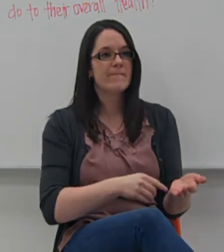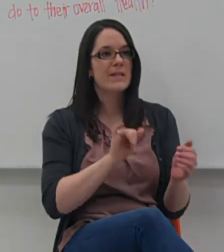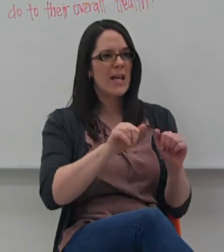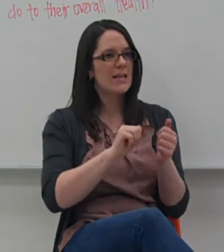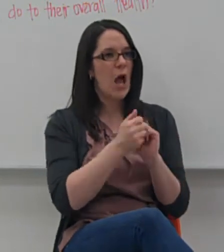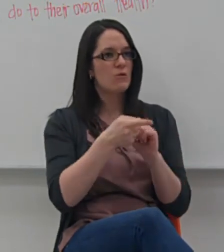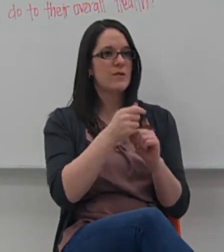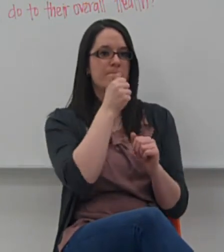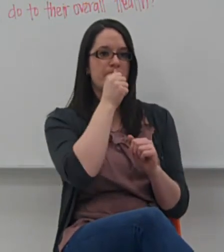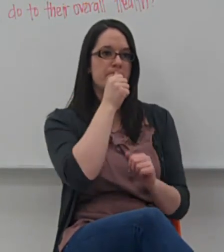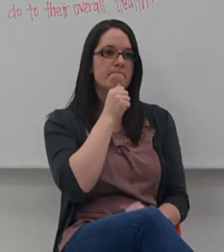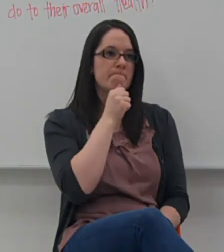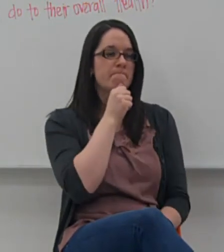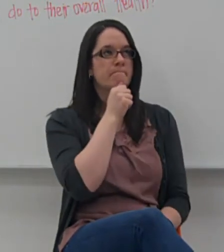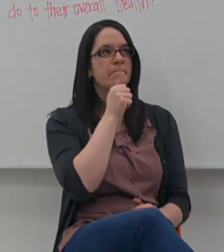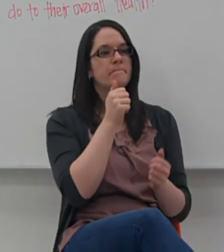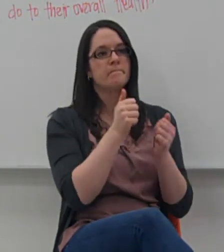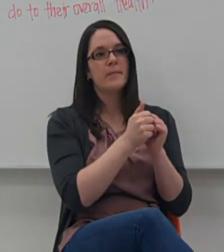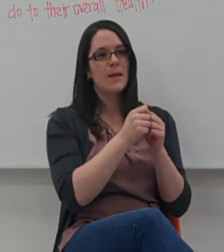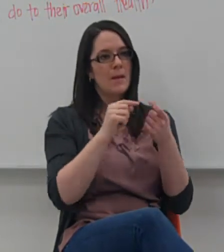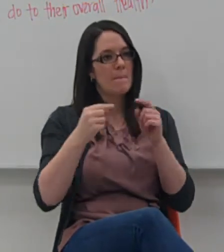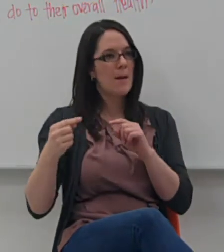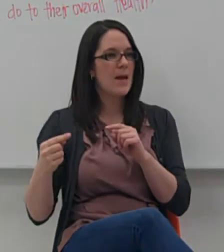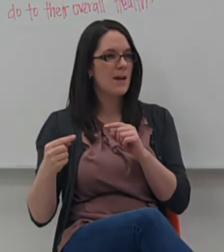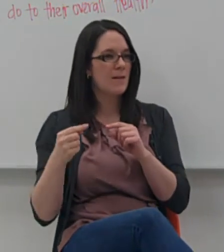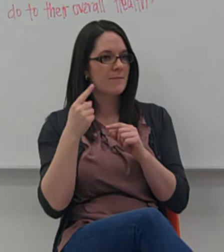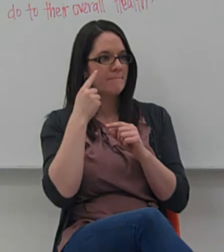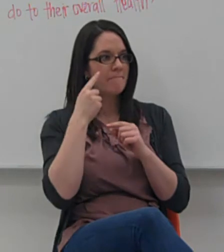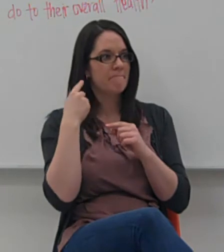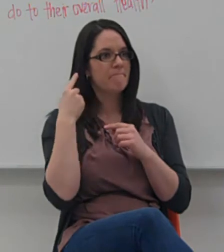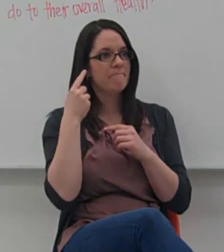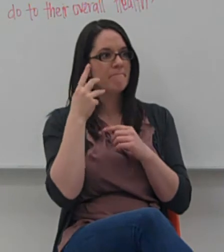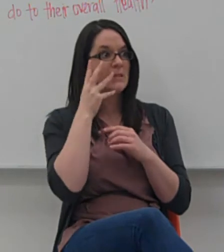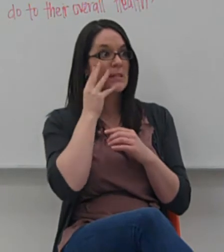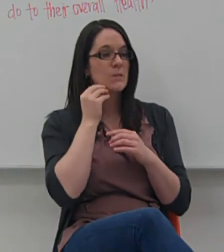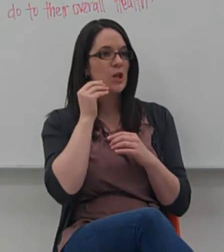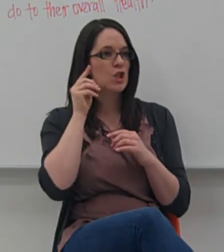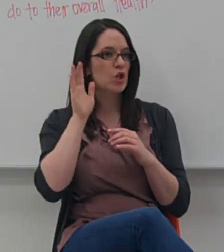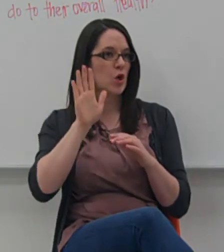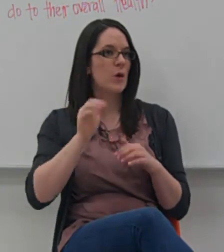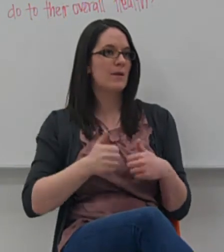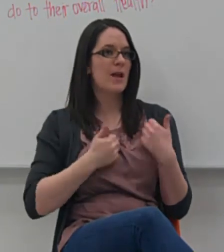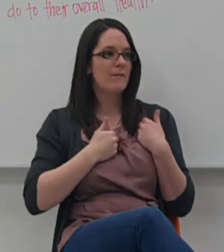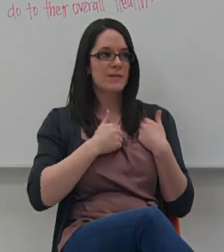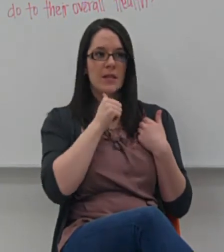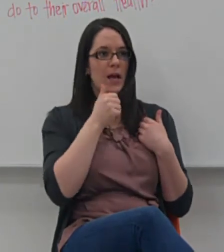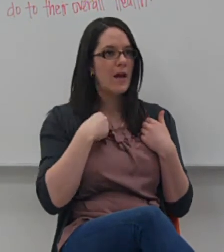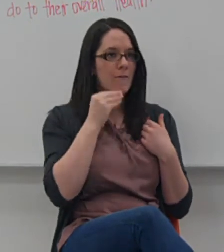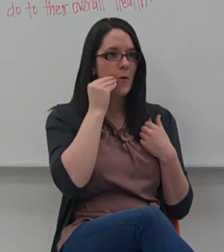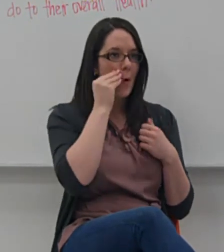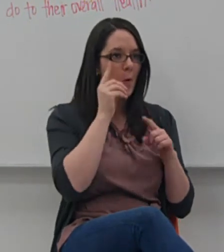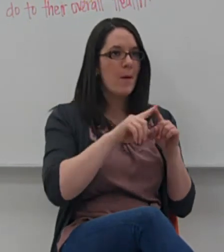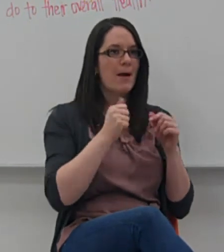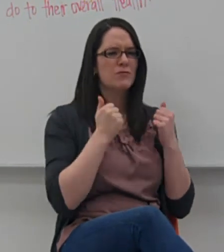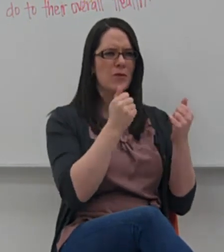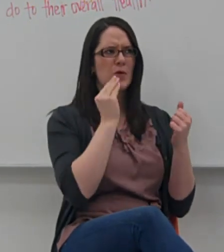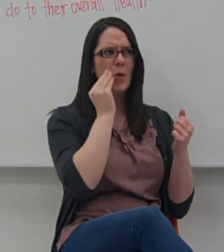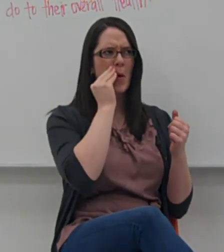with the pain she'd gone through in her life. And she was homeless, but yet I was driving her home. I know you're thinking that. But